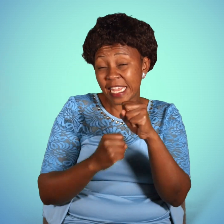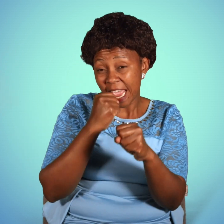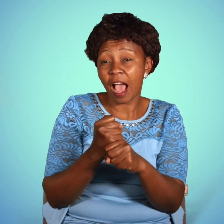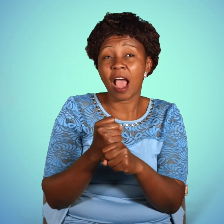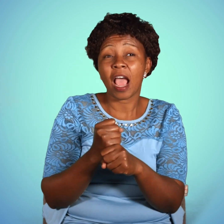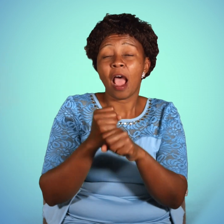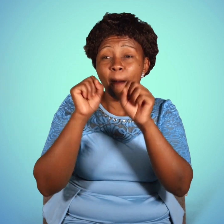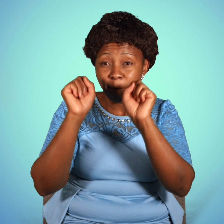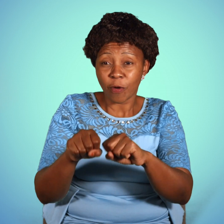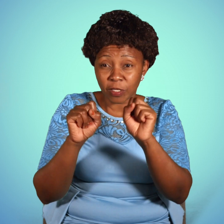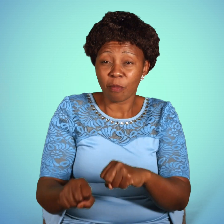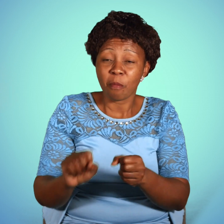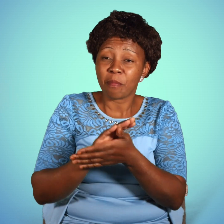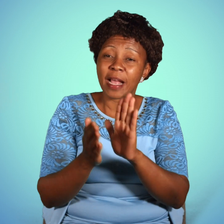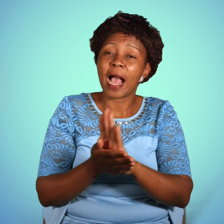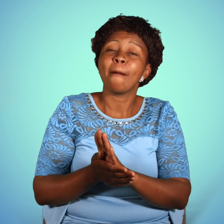are likely to get pregnant.